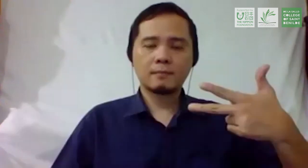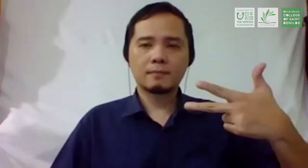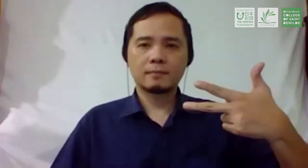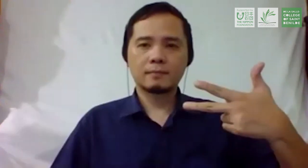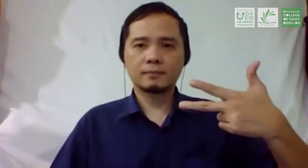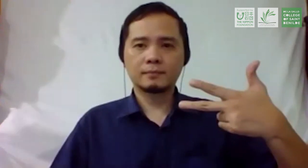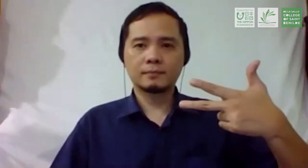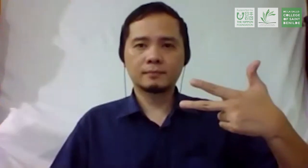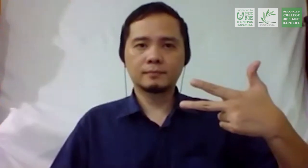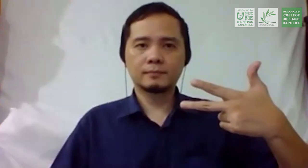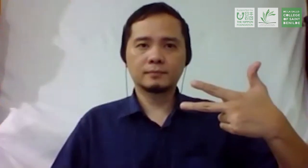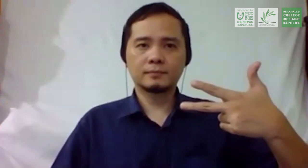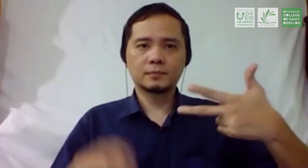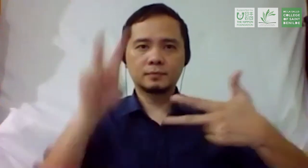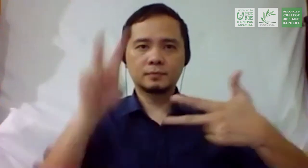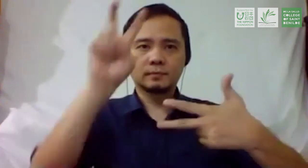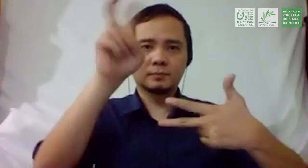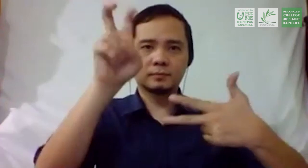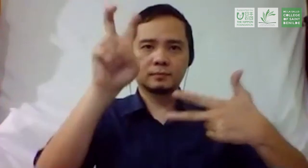Okay.